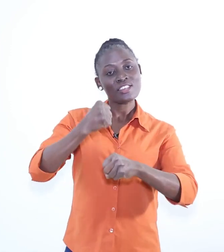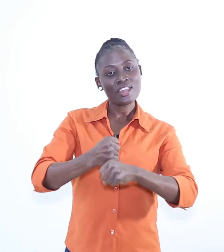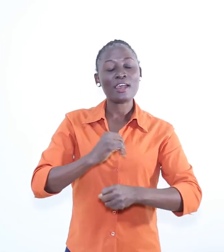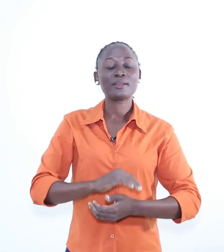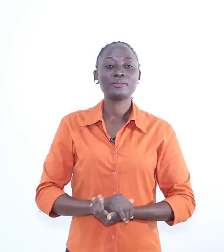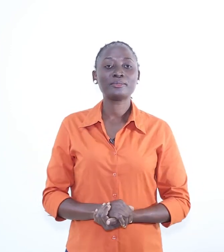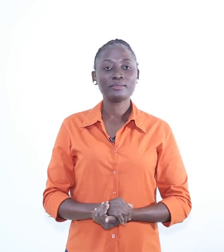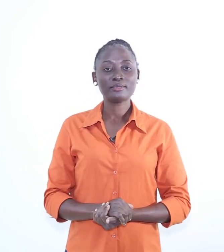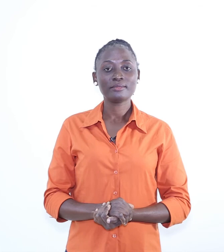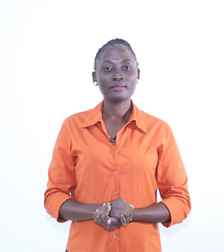year.